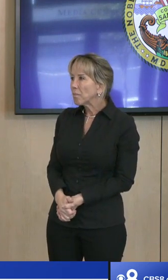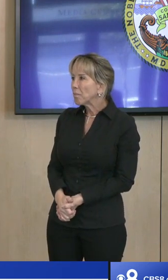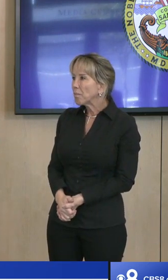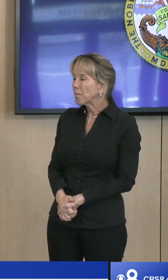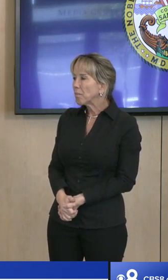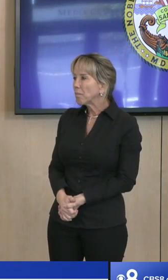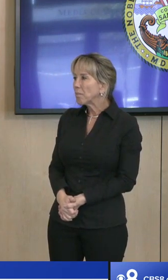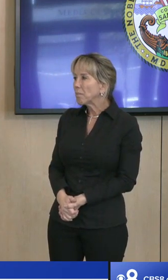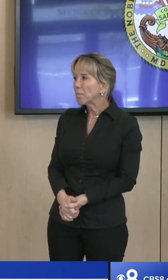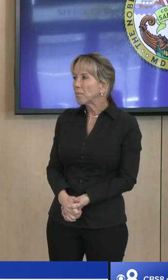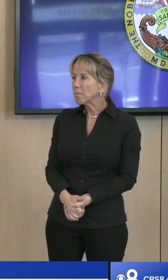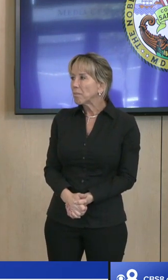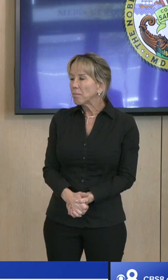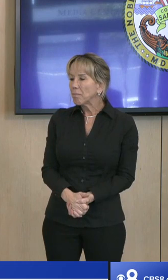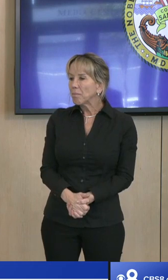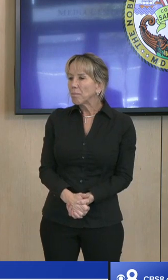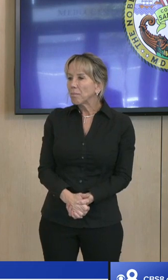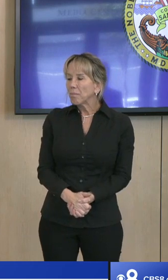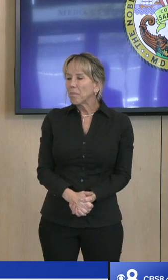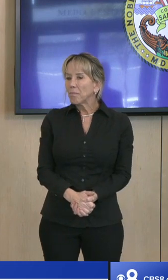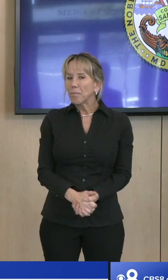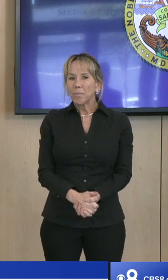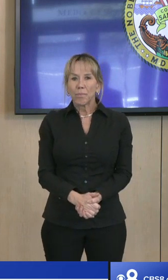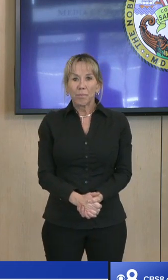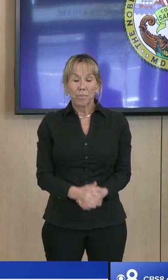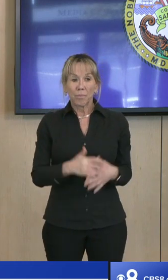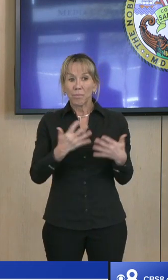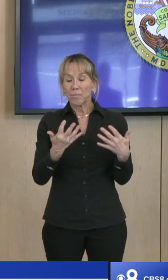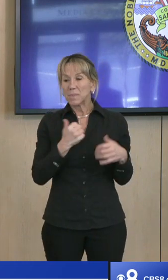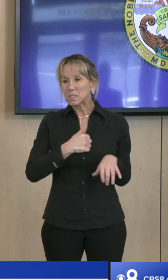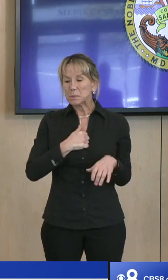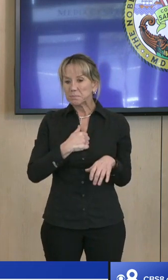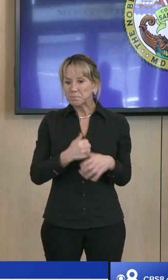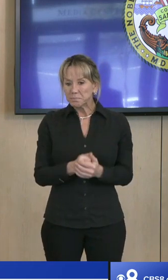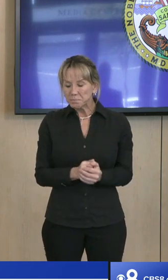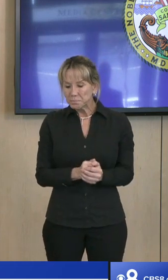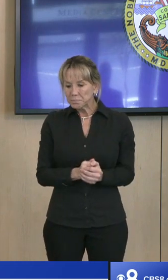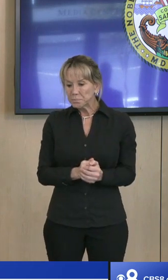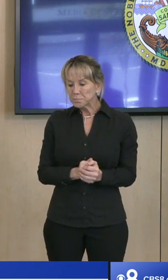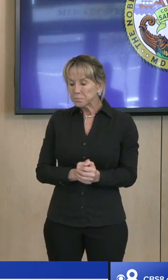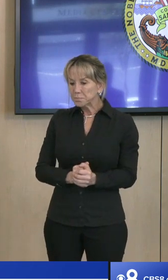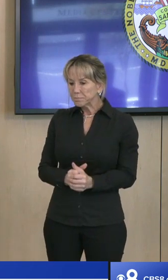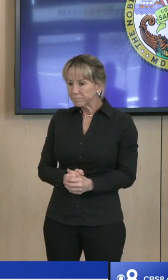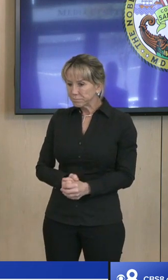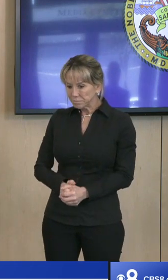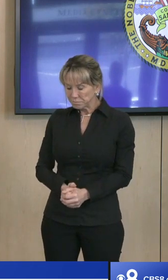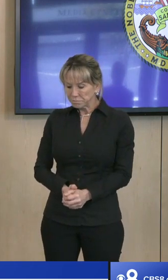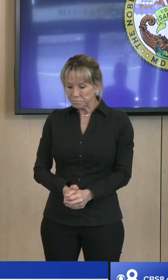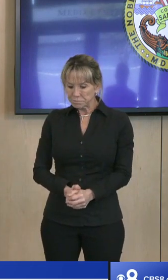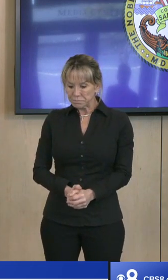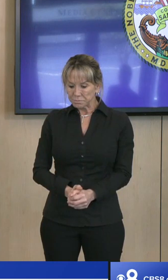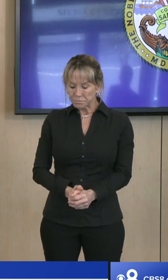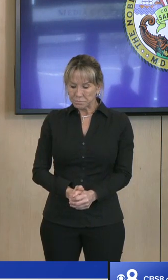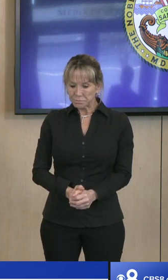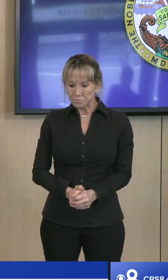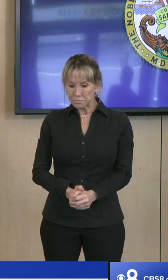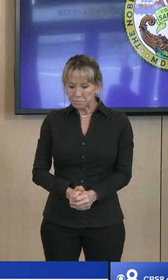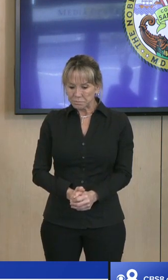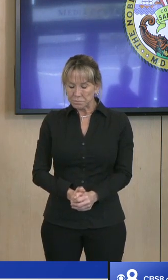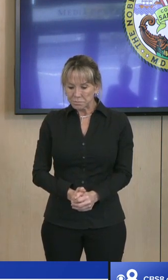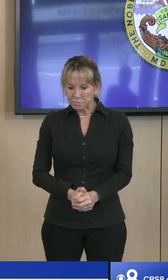to businesses that are in violation. Has there ever been any talk doing anything like that, or is that a little early for that?